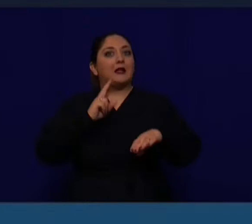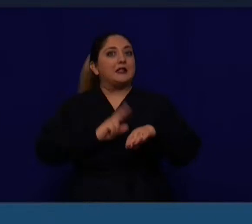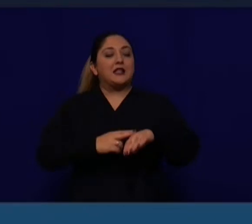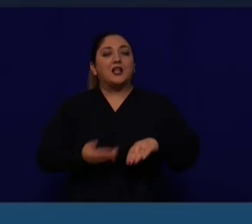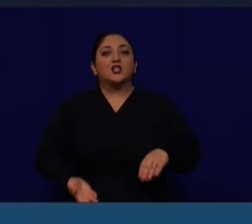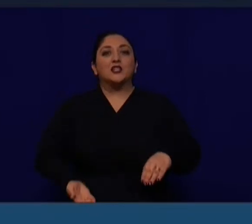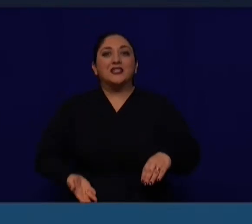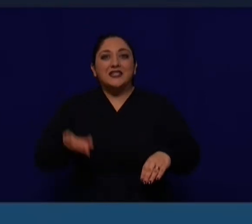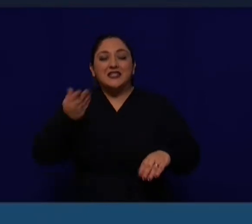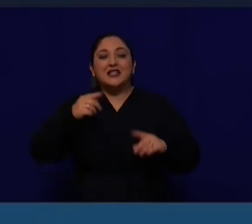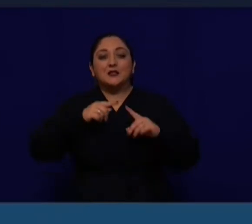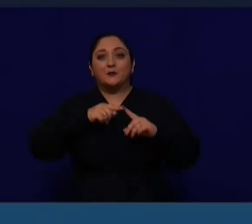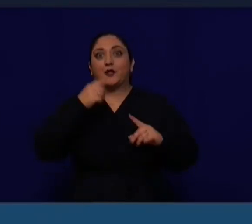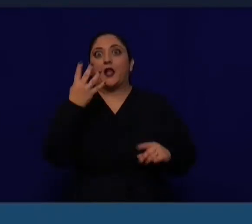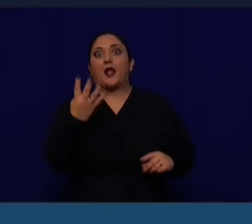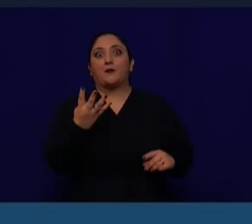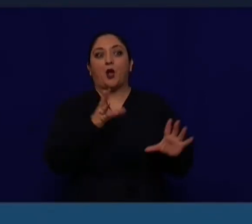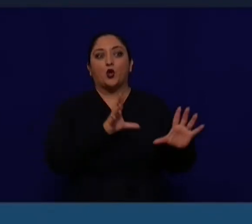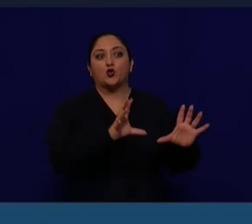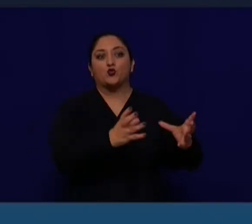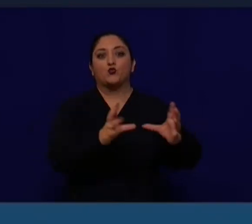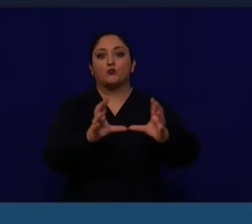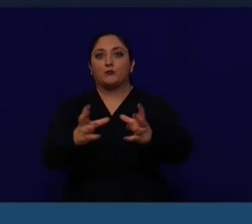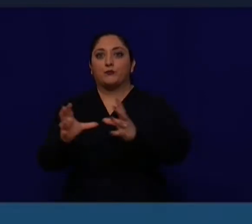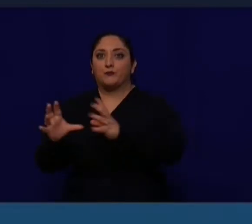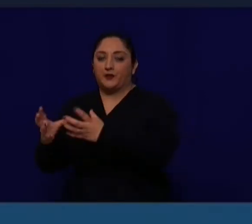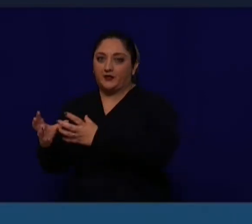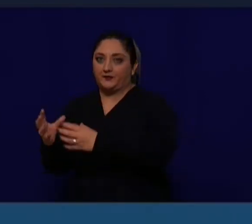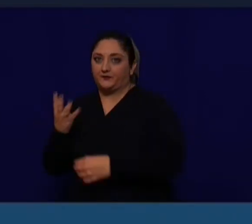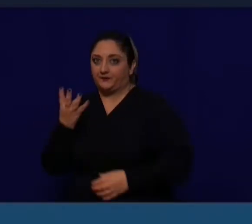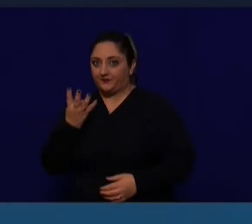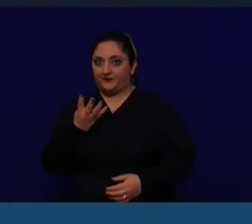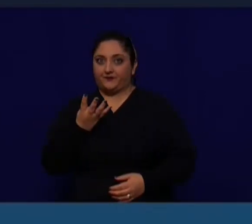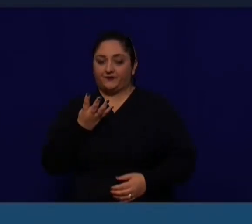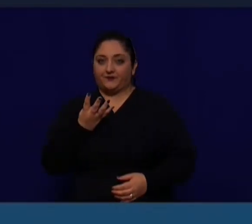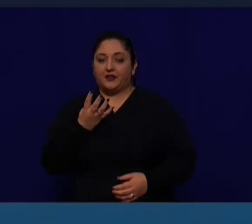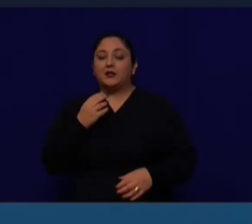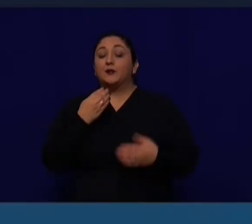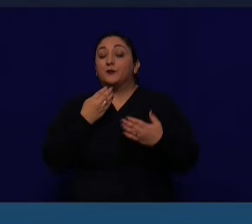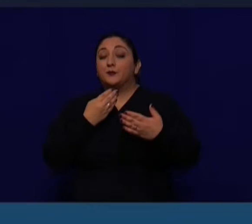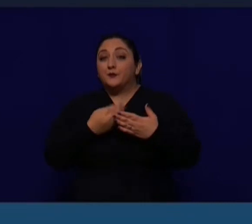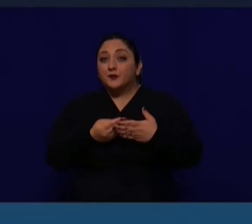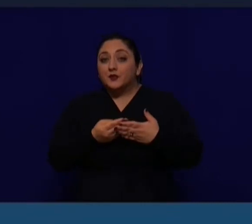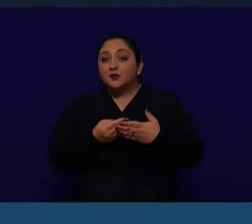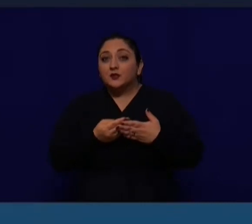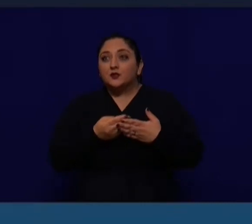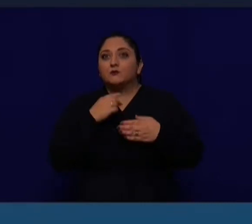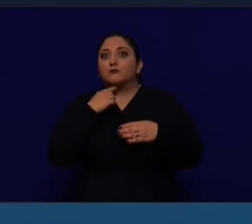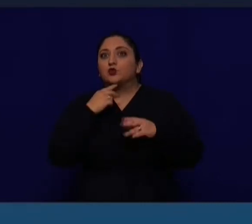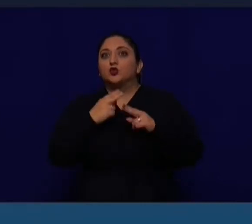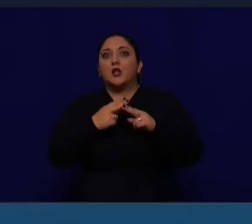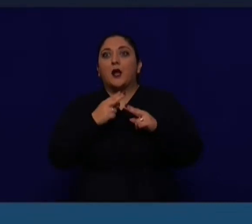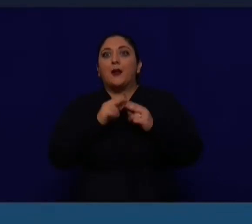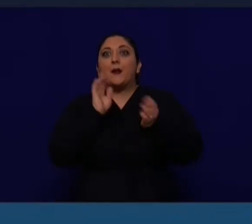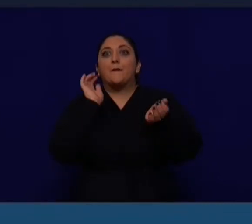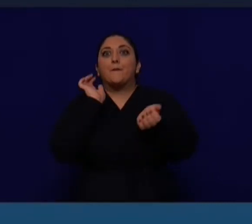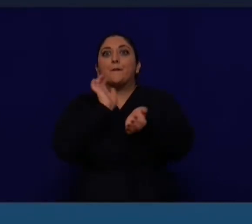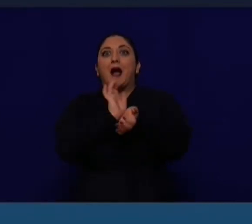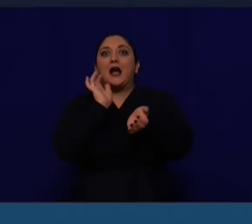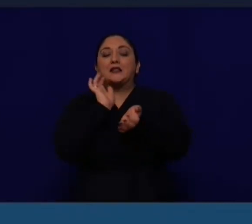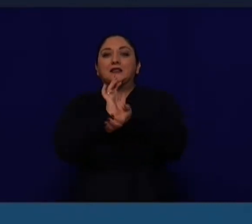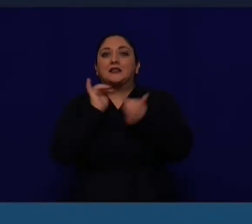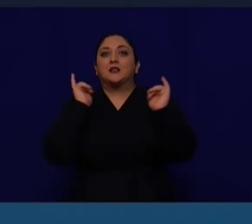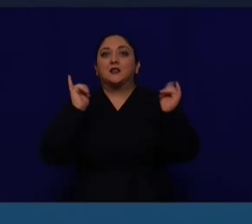4 households b'kollox. Tajjeb ħalli dan aħna nevitaw li jistgħu jsiru xi parties kbar pereżempju fid-djar bħalma smajna wkoll